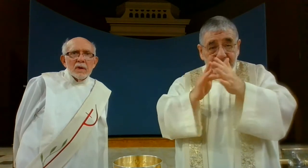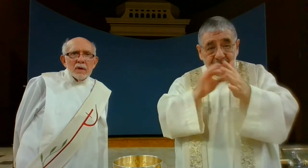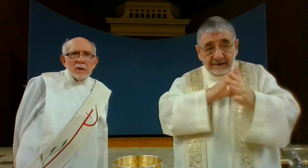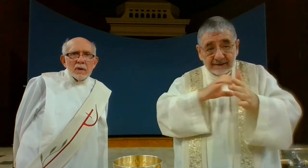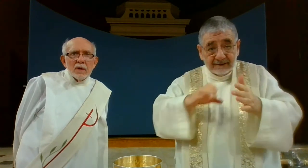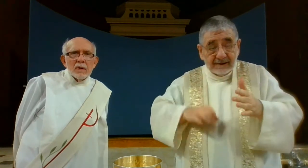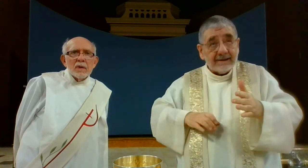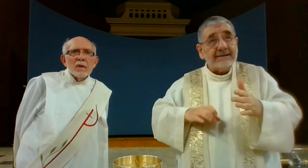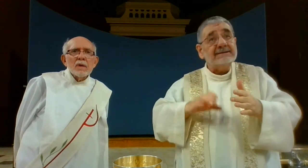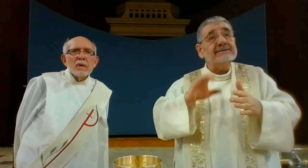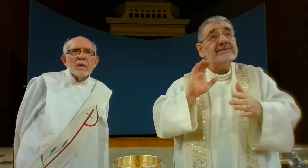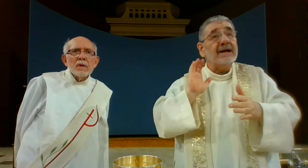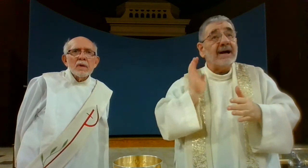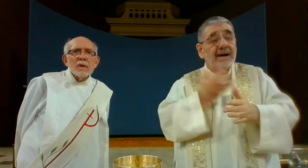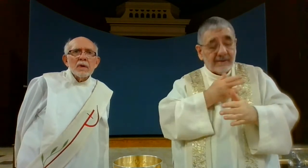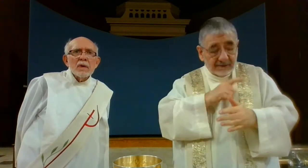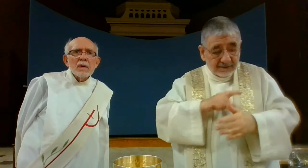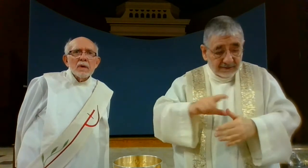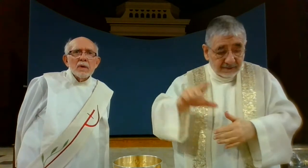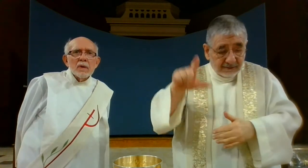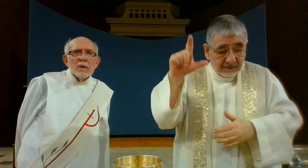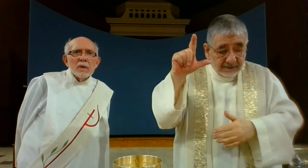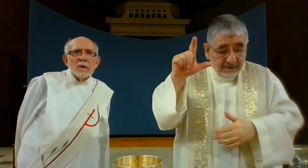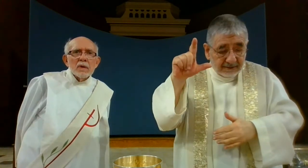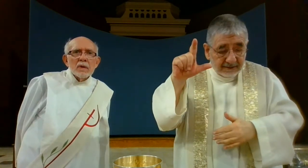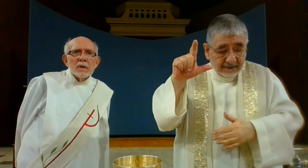For in the mystery of the Word made flesh,